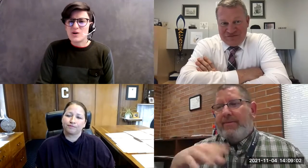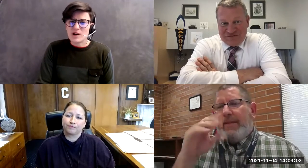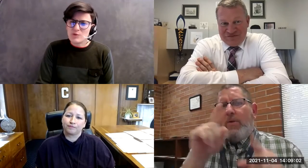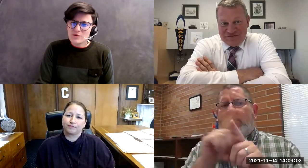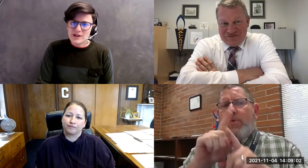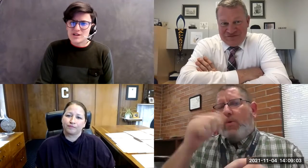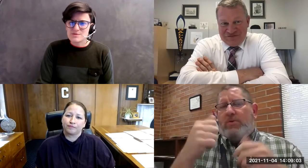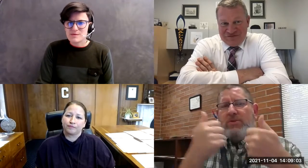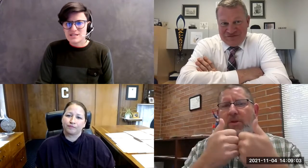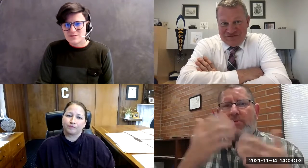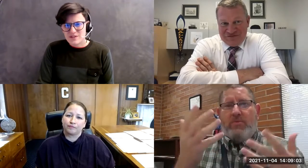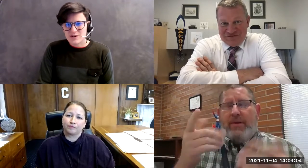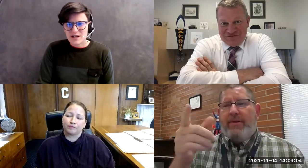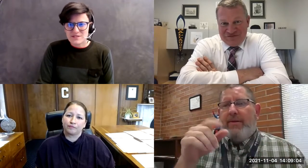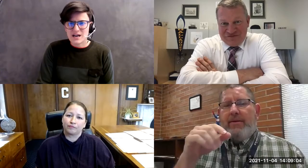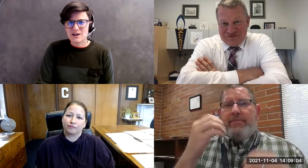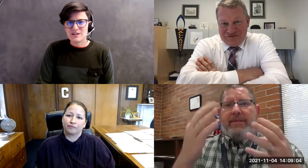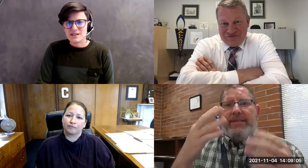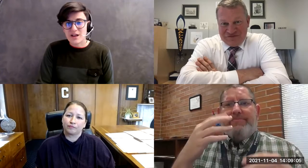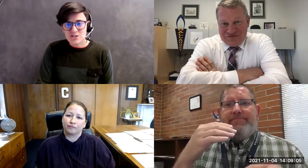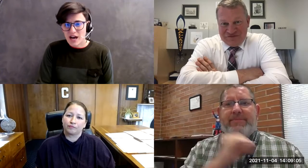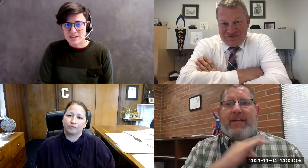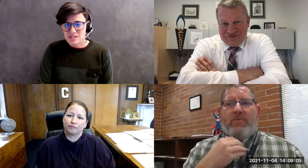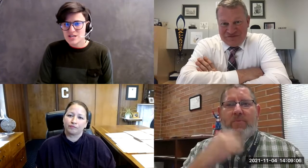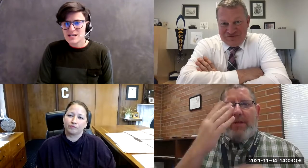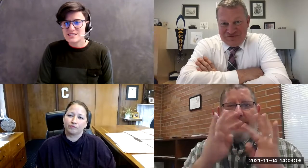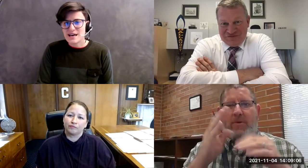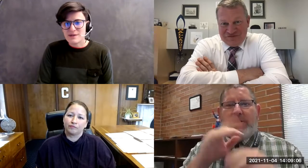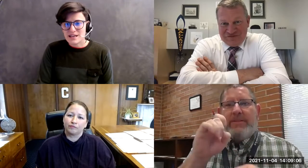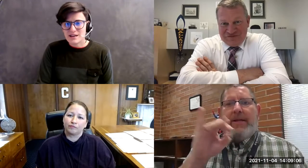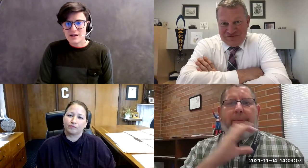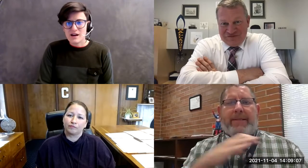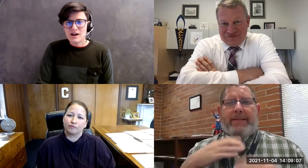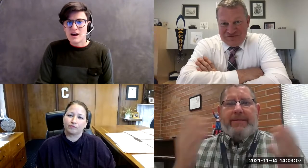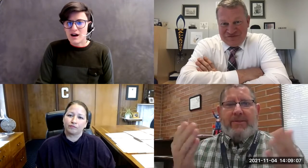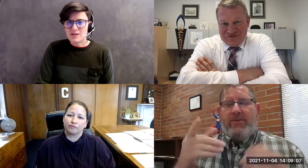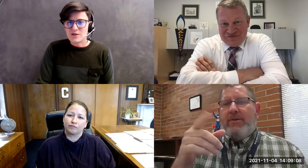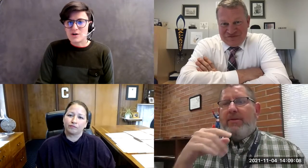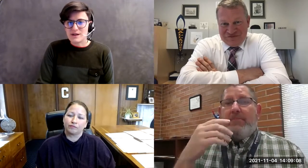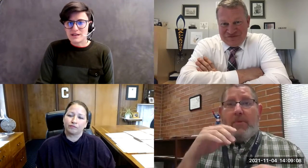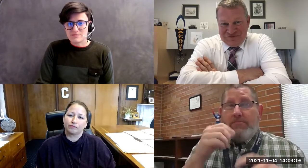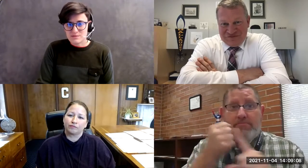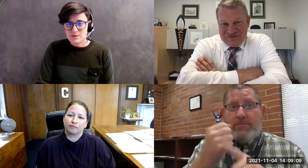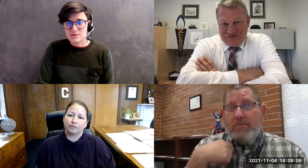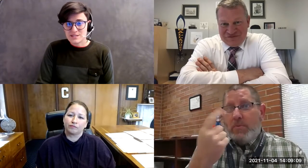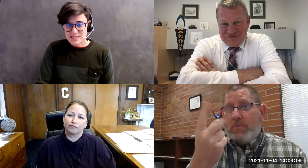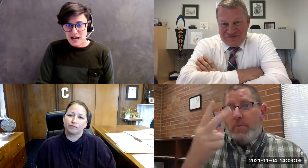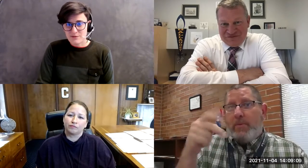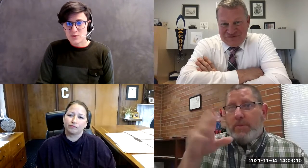don't want to move here because maybe it doesn't fit their lifestyle. And another challenge is that there are many staff who